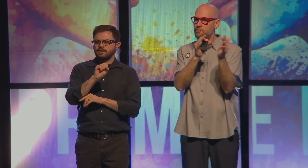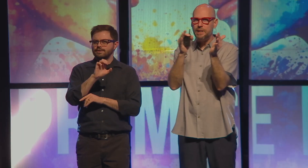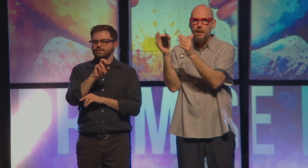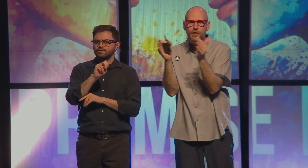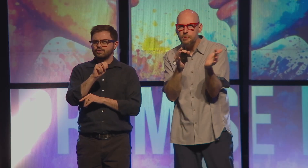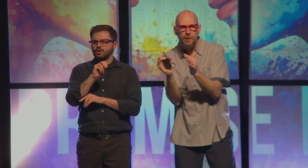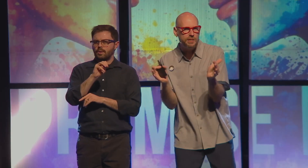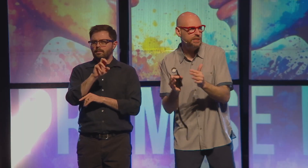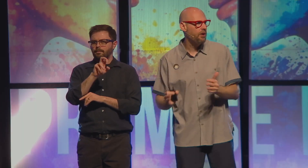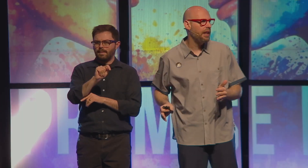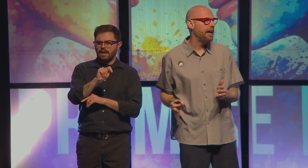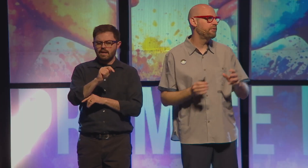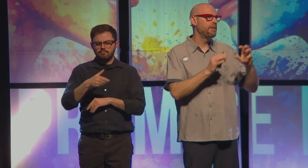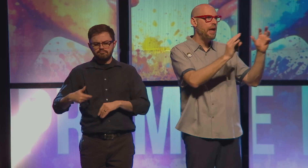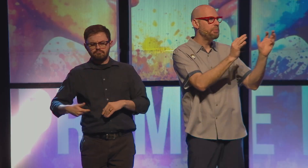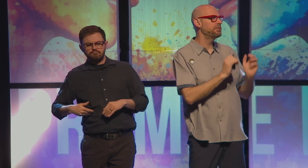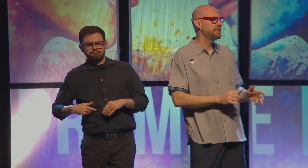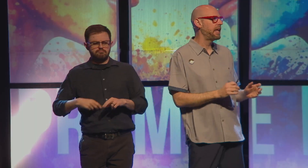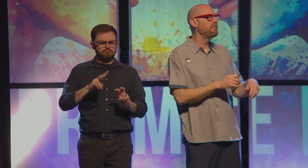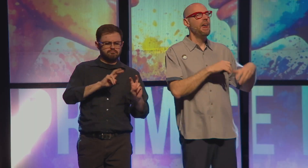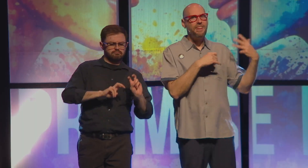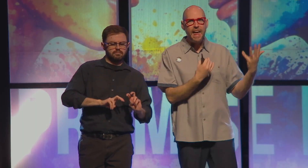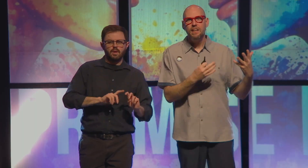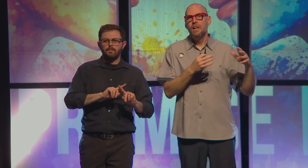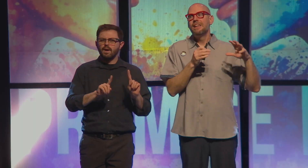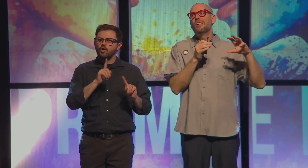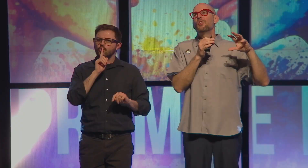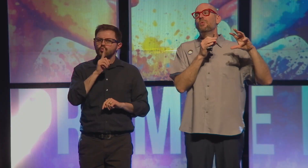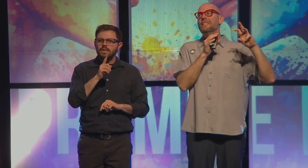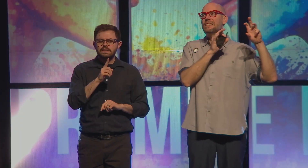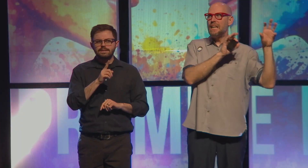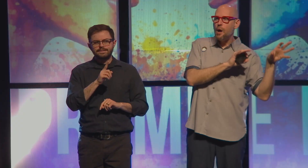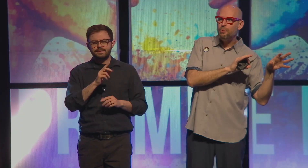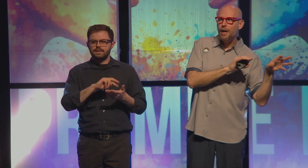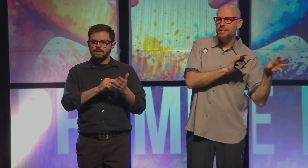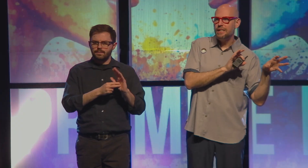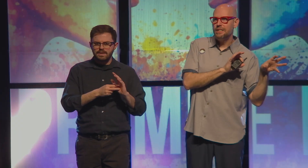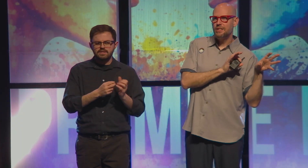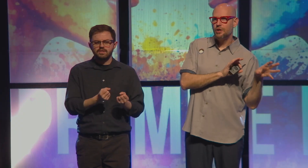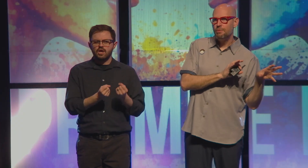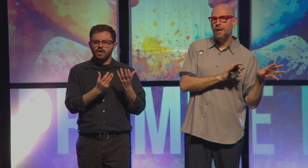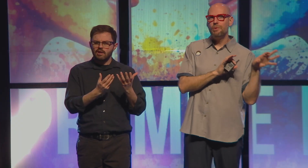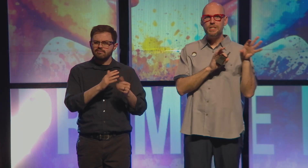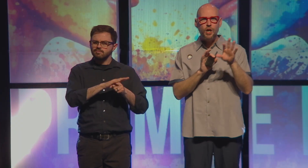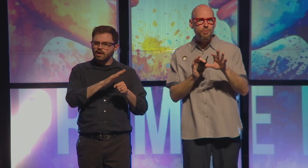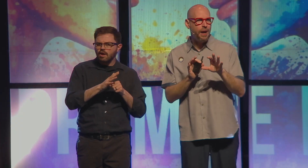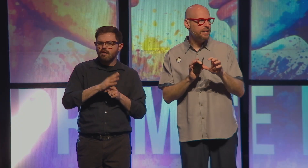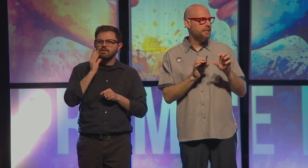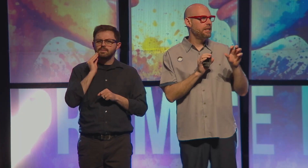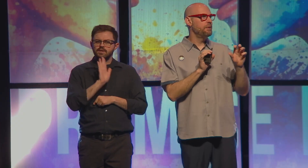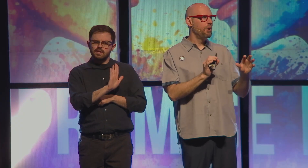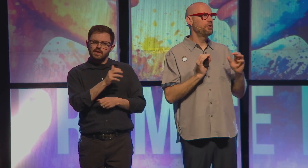done is there's been enough experiences in our life or in that person's life that we stop practicing discernment and we